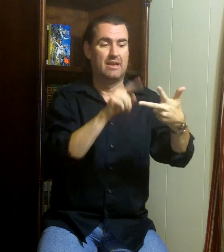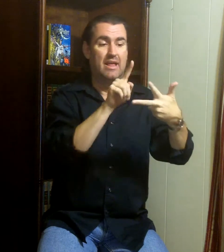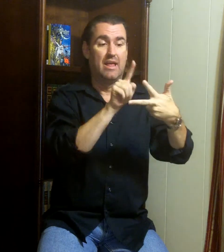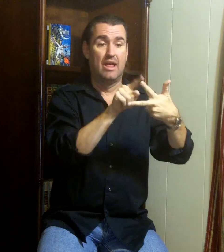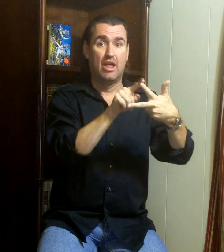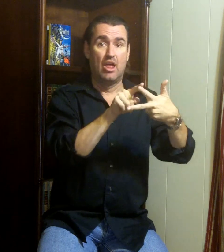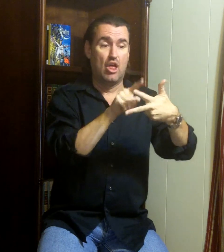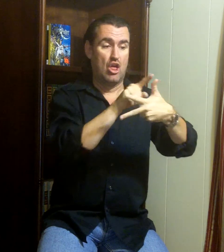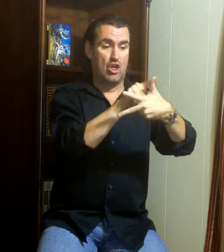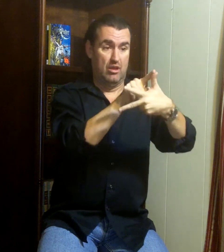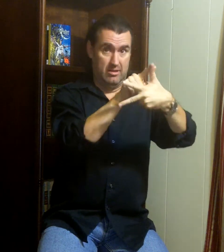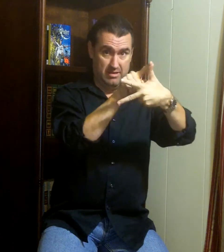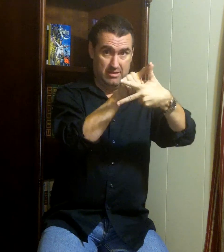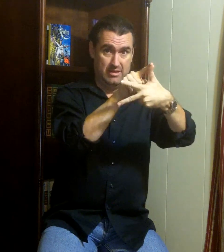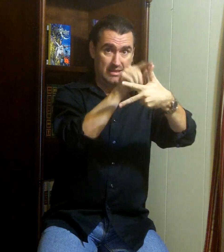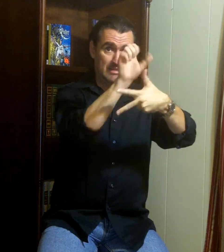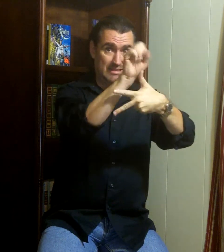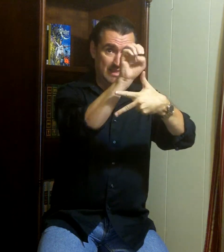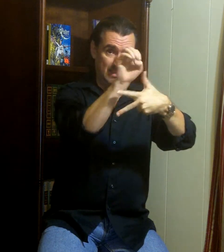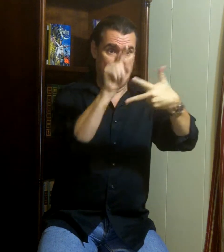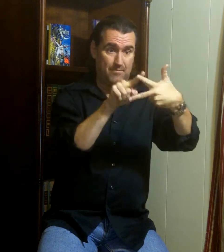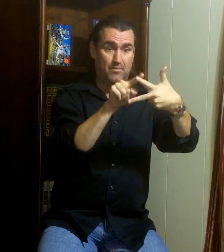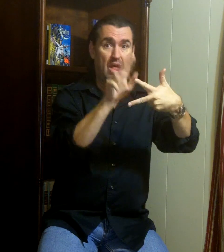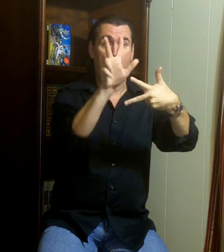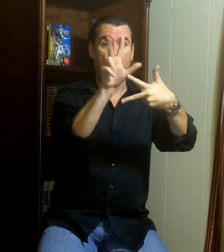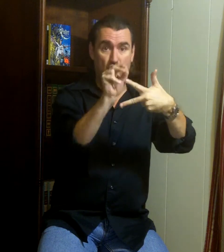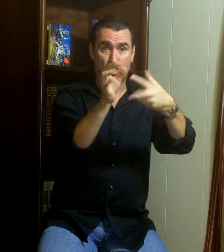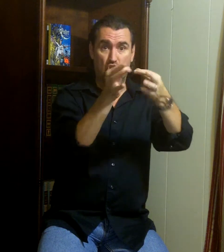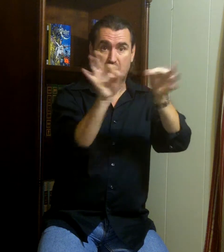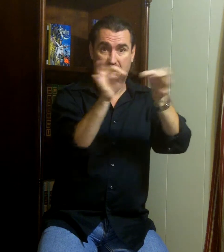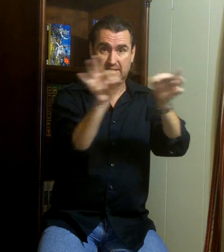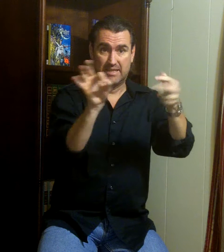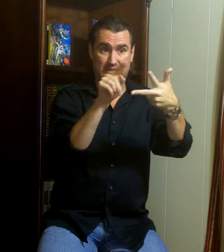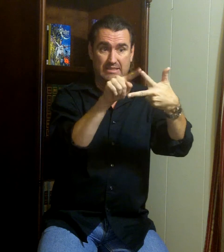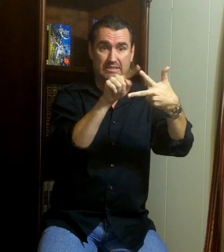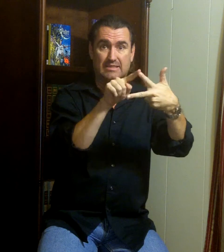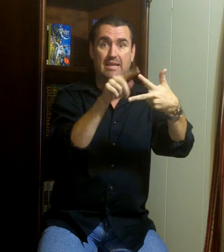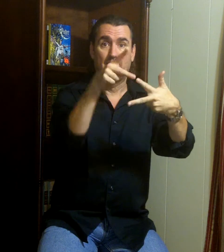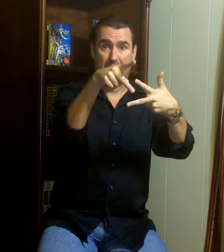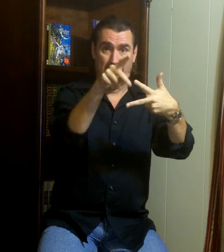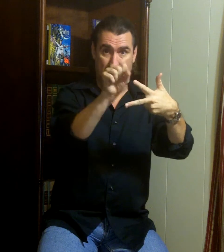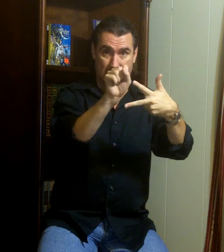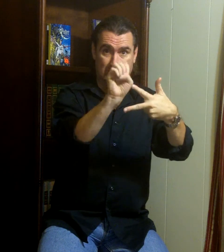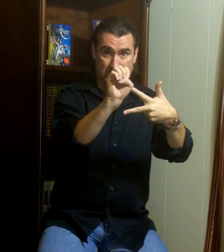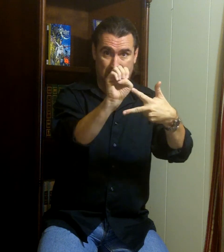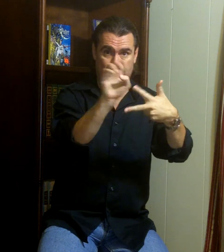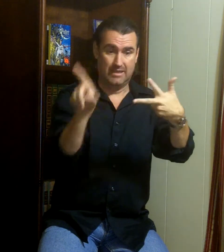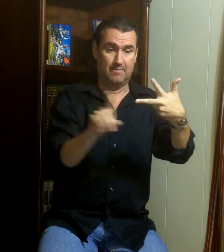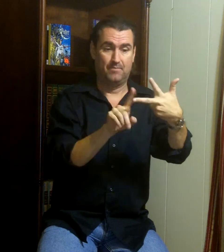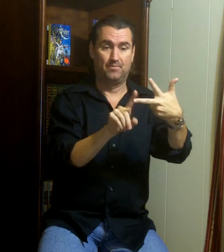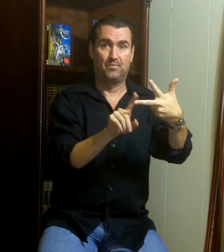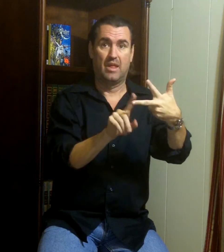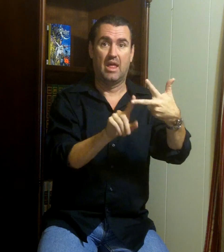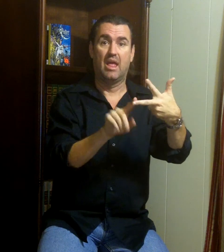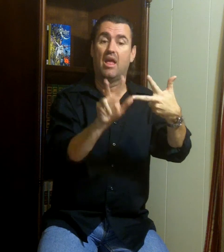PSE, and 30 of the sentences will be in ASL. And that's interesting. You'll get to see them